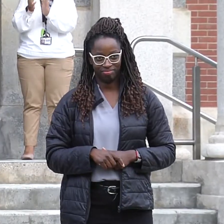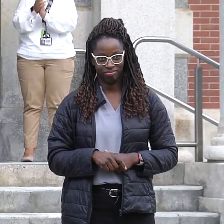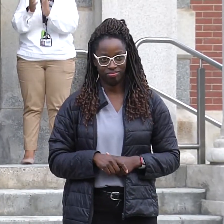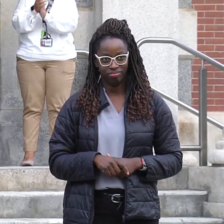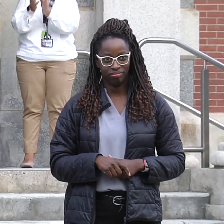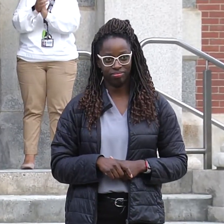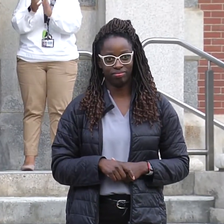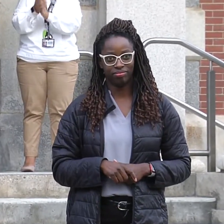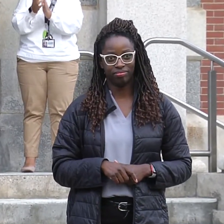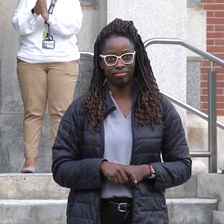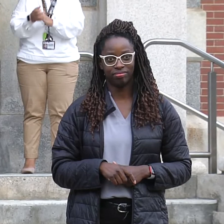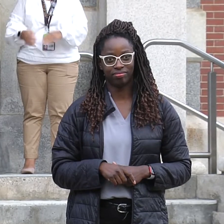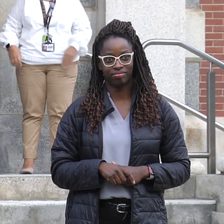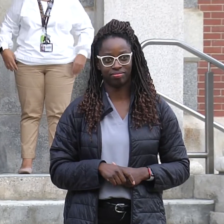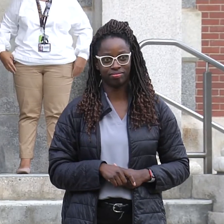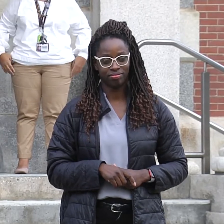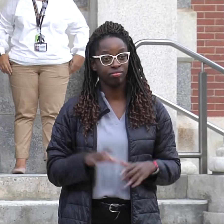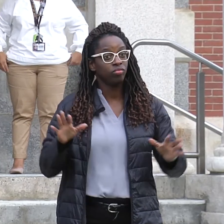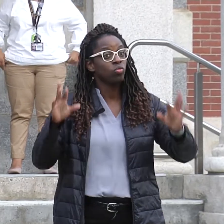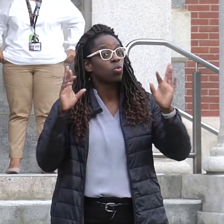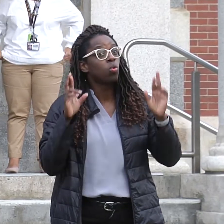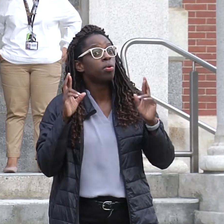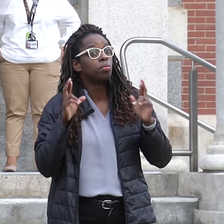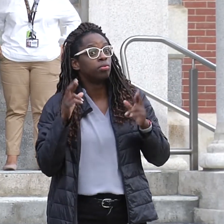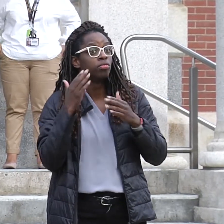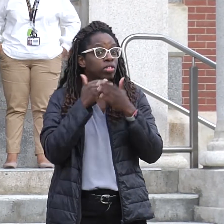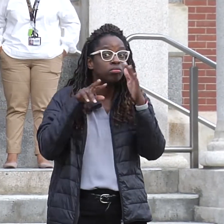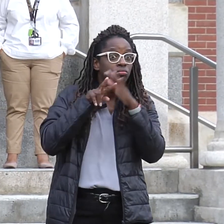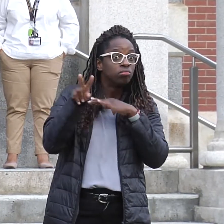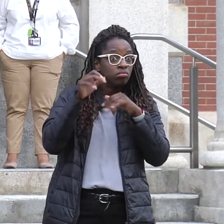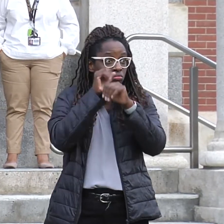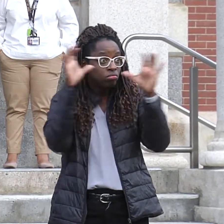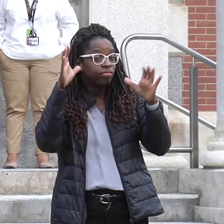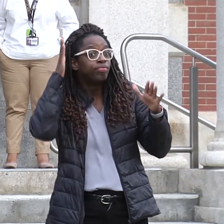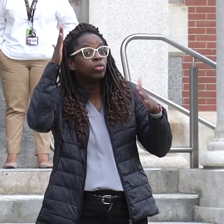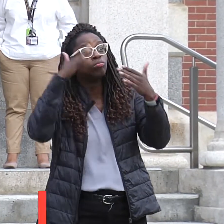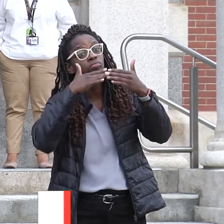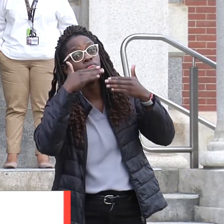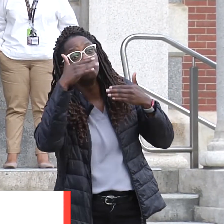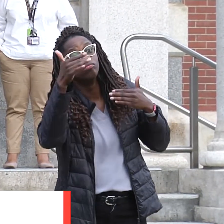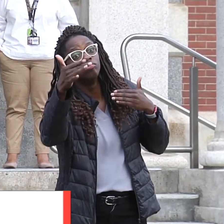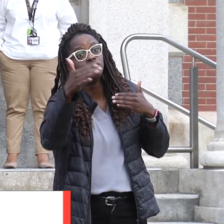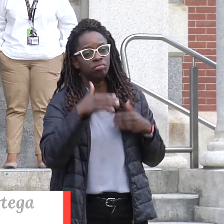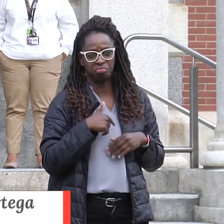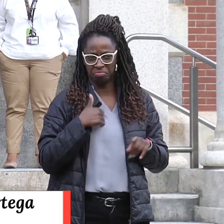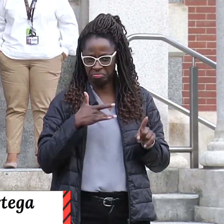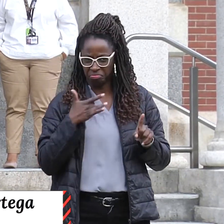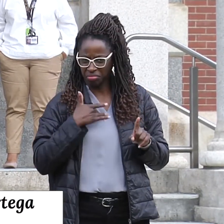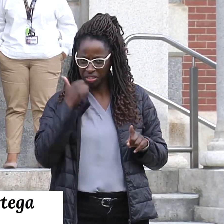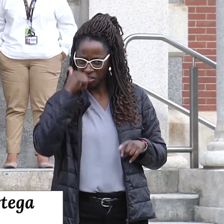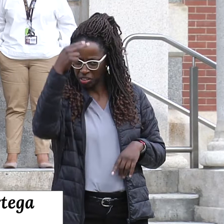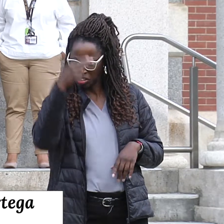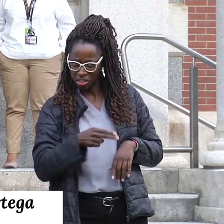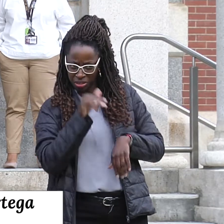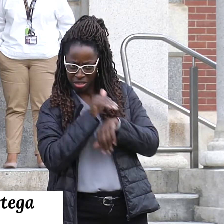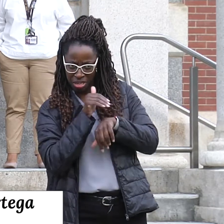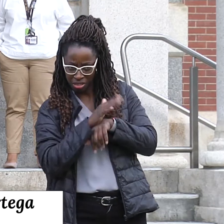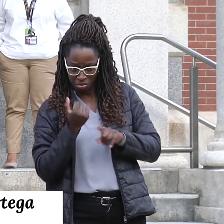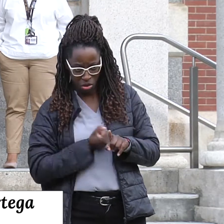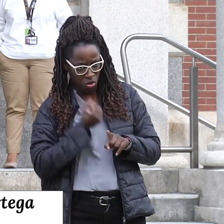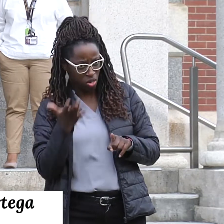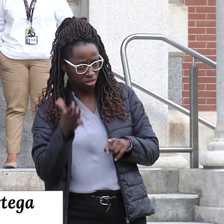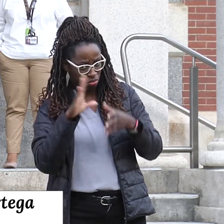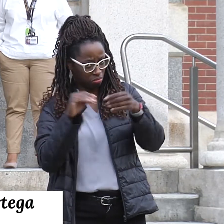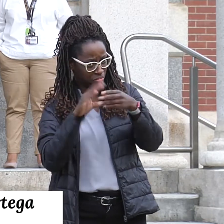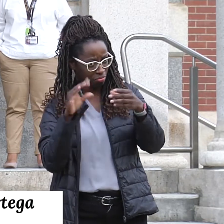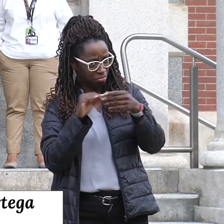And hopefully a preview of how we can use this space in the future. I feel like we need now every Thursday night should be spoken word for as long as we can stand to be in the cold.